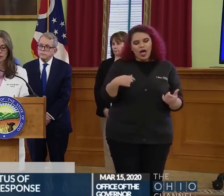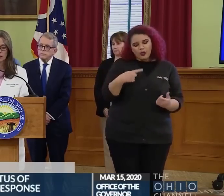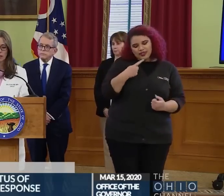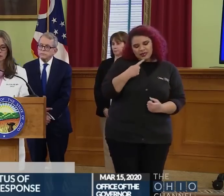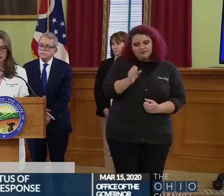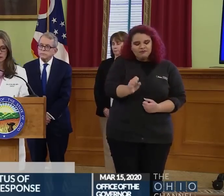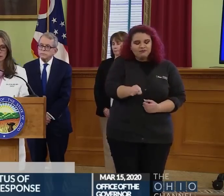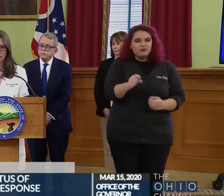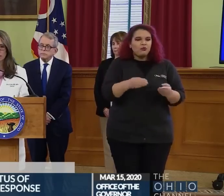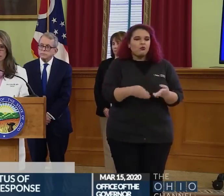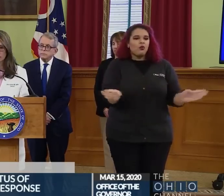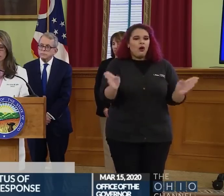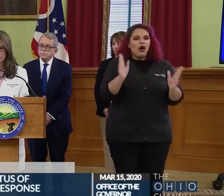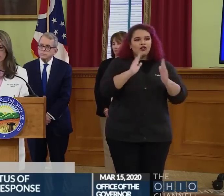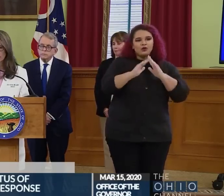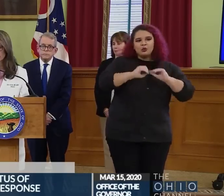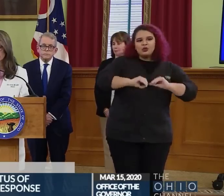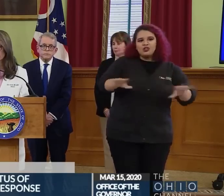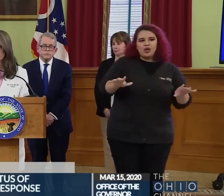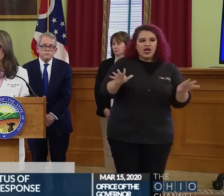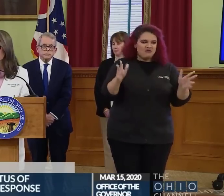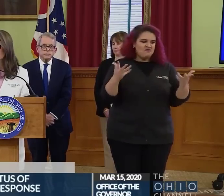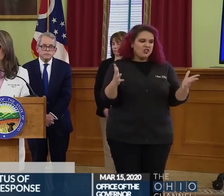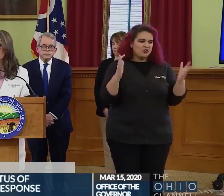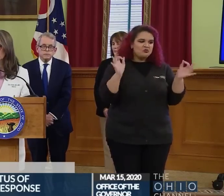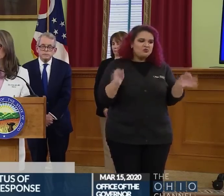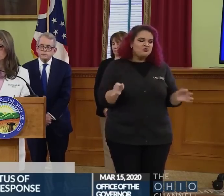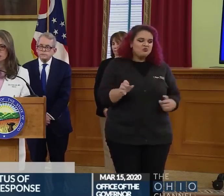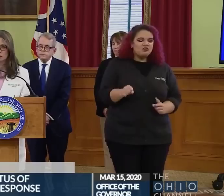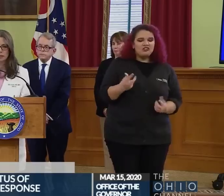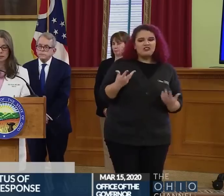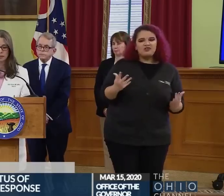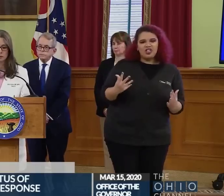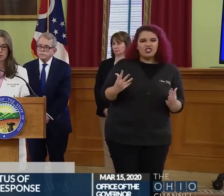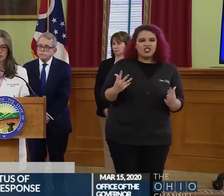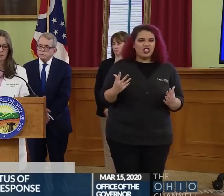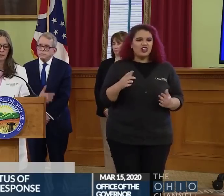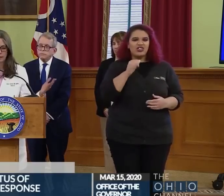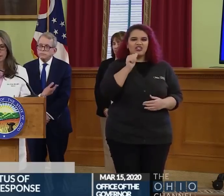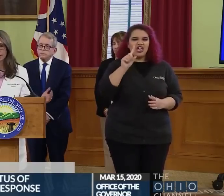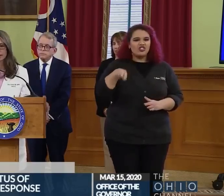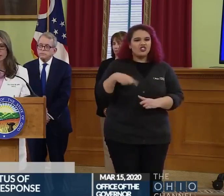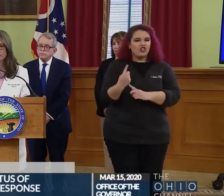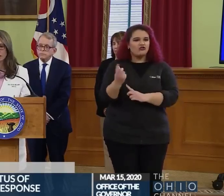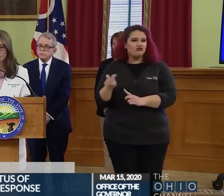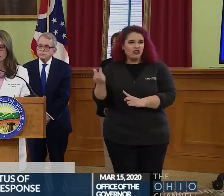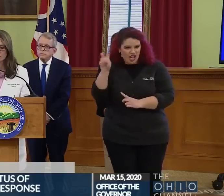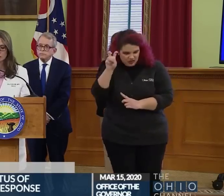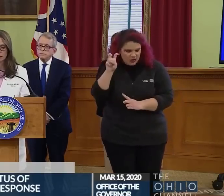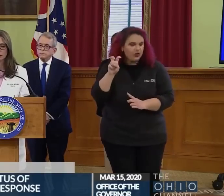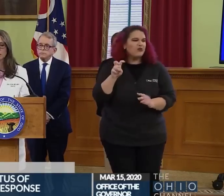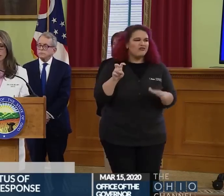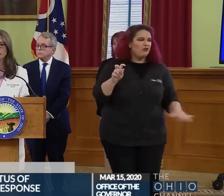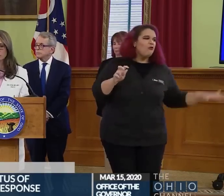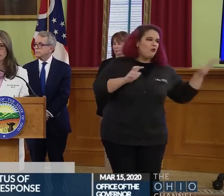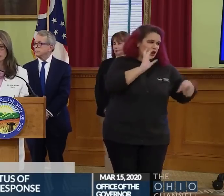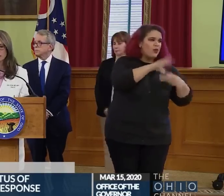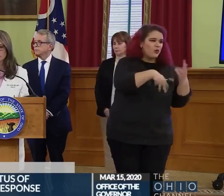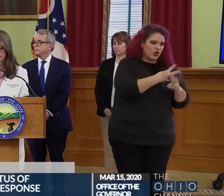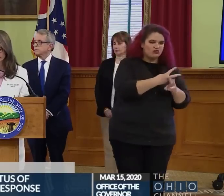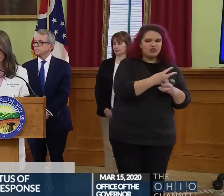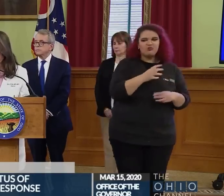that we can actually see with the data we do have, and we're assuming the rest, as we're seeing again around the world. We can assume